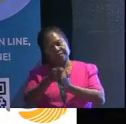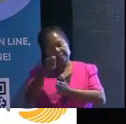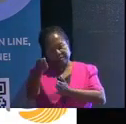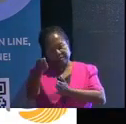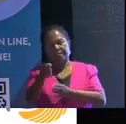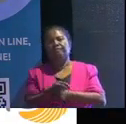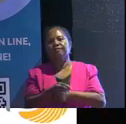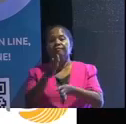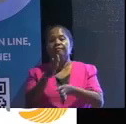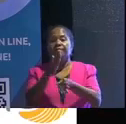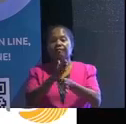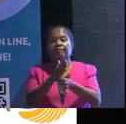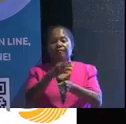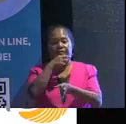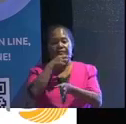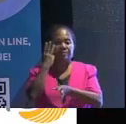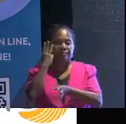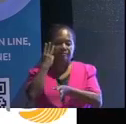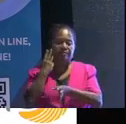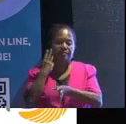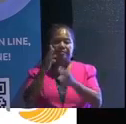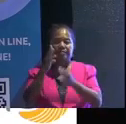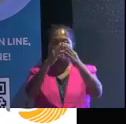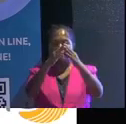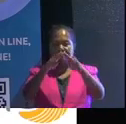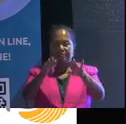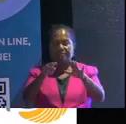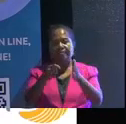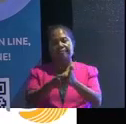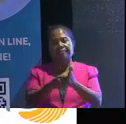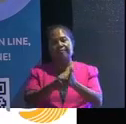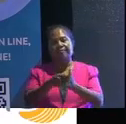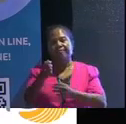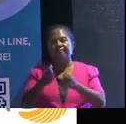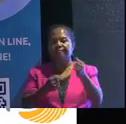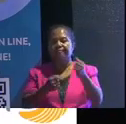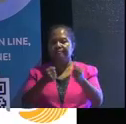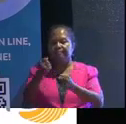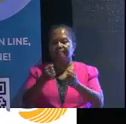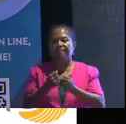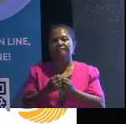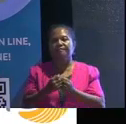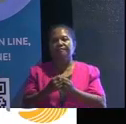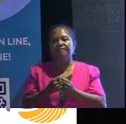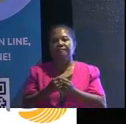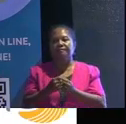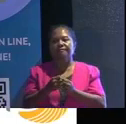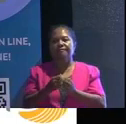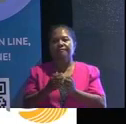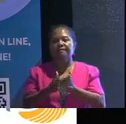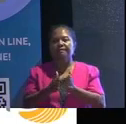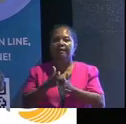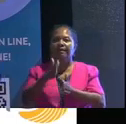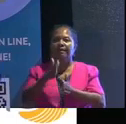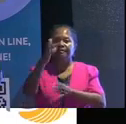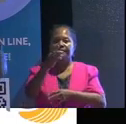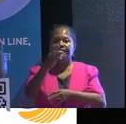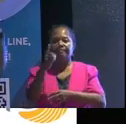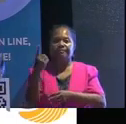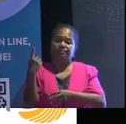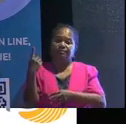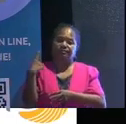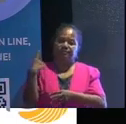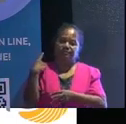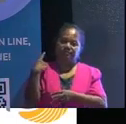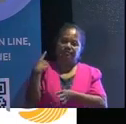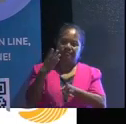employees, housing allowance, motor vehicle allowance, higher duty allowance when you are working